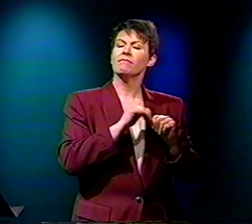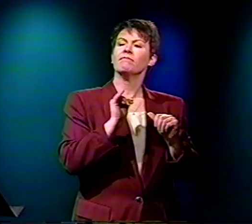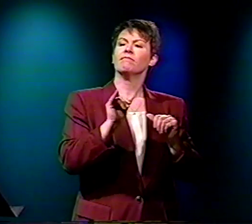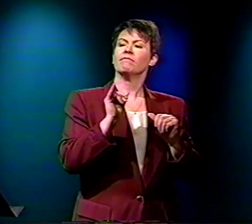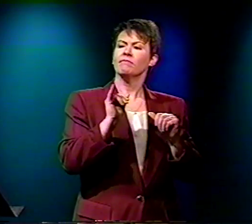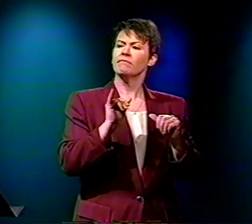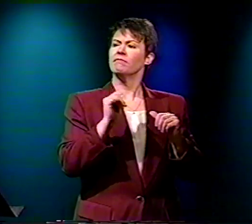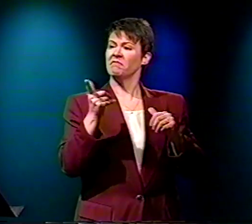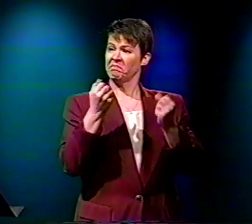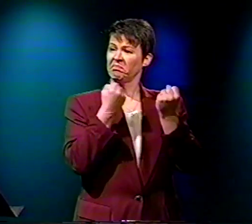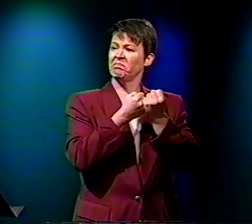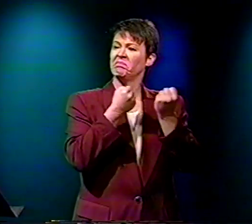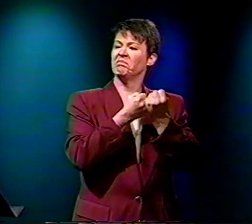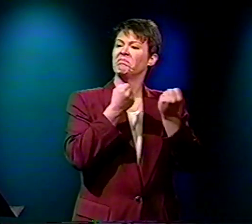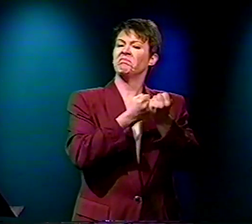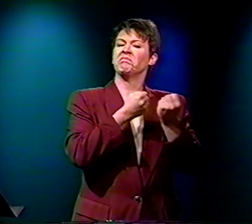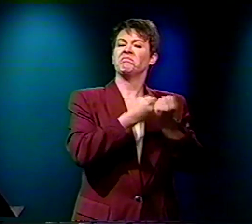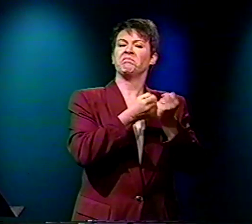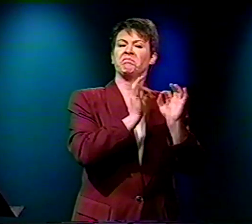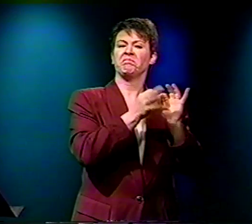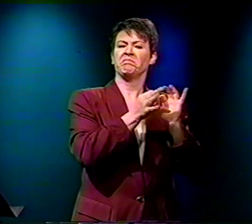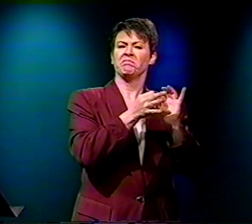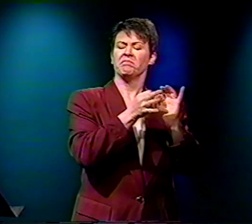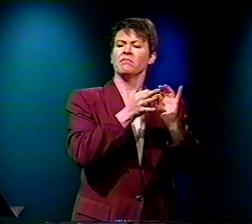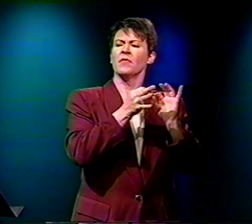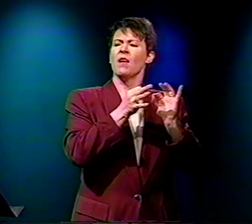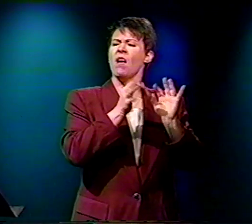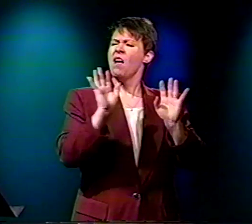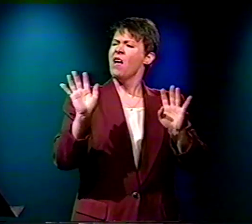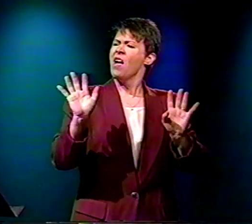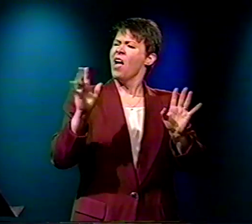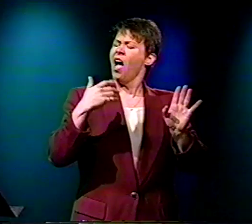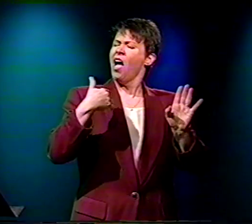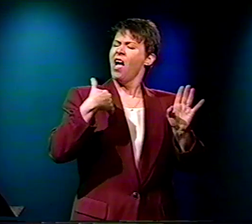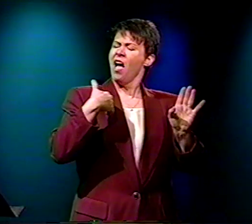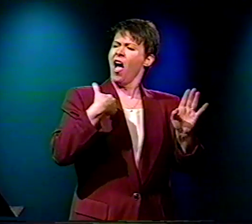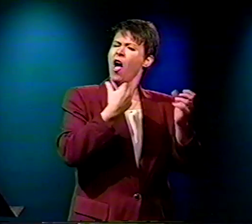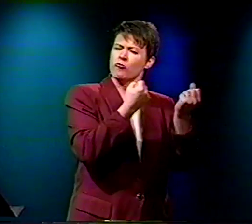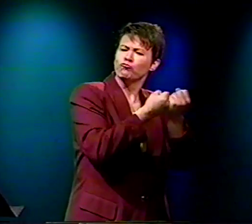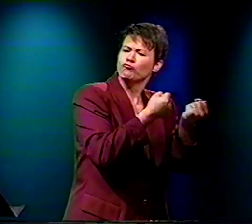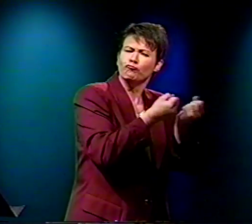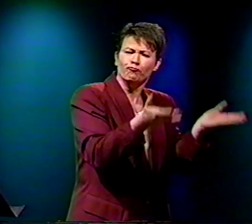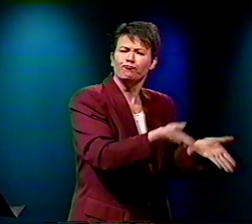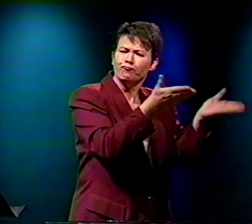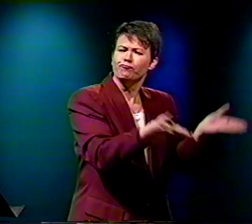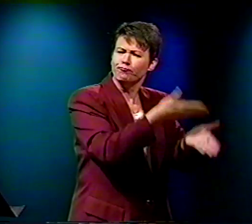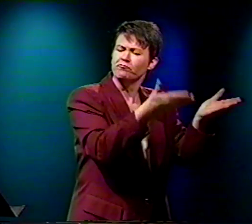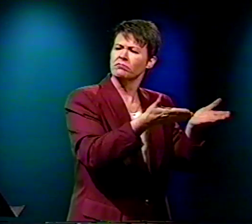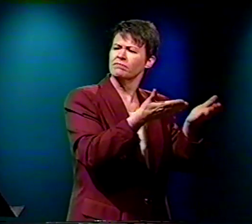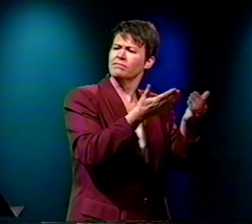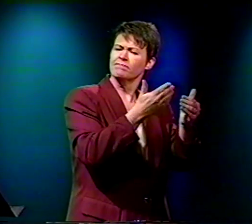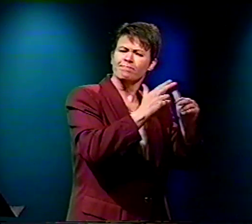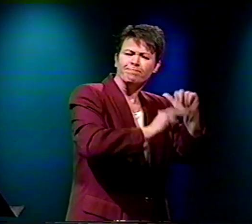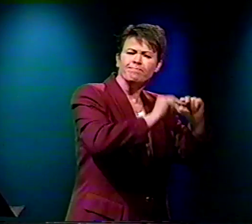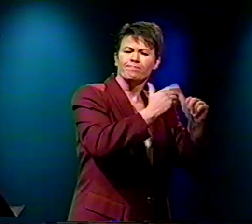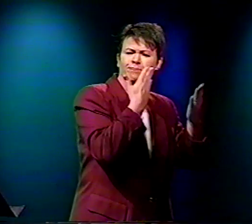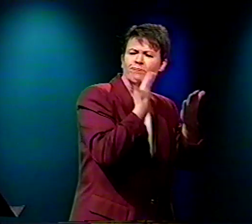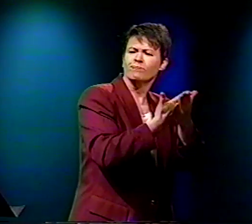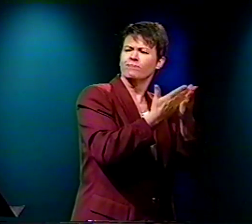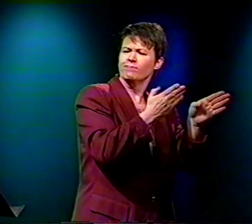you teach hearing people, so that means you must side with interpreters. And I'll say, well, of course I support them and encourage them,